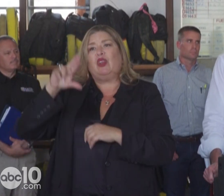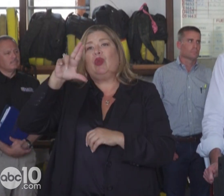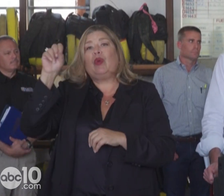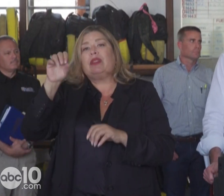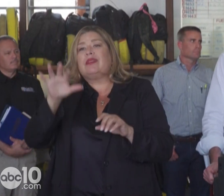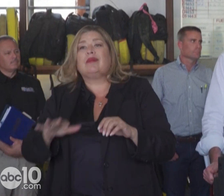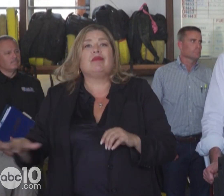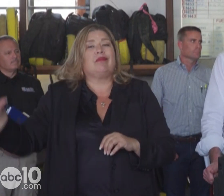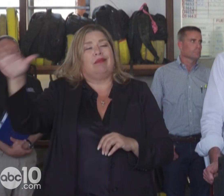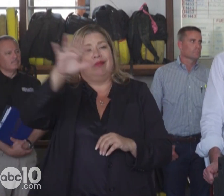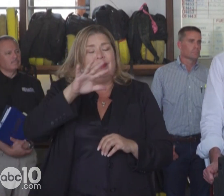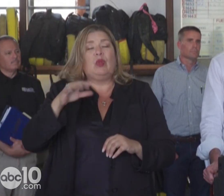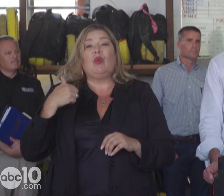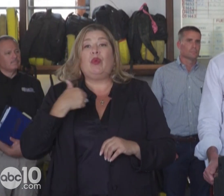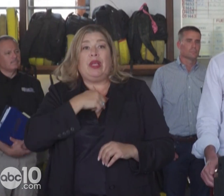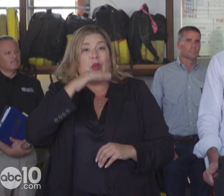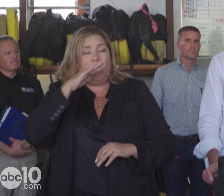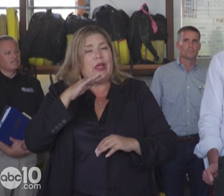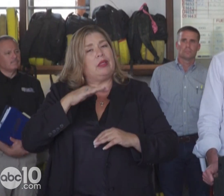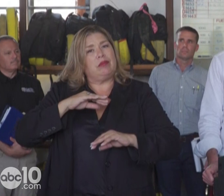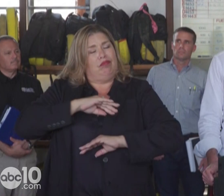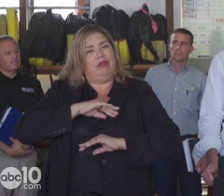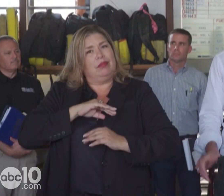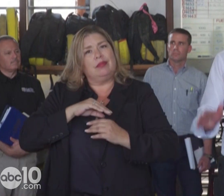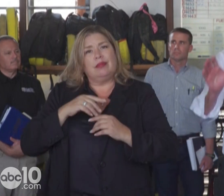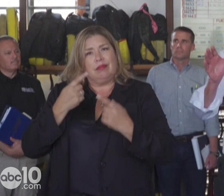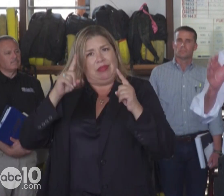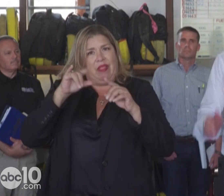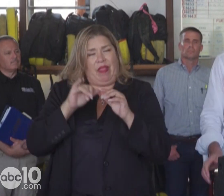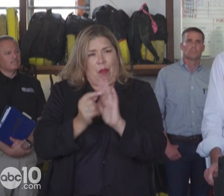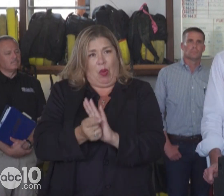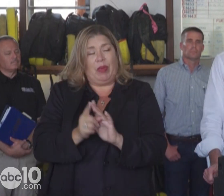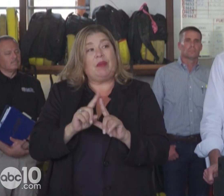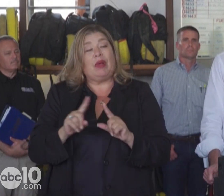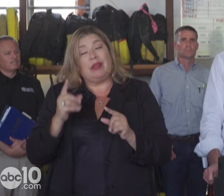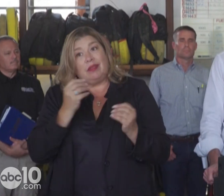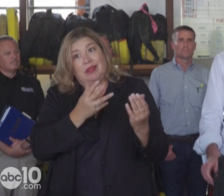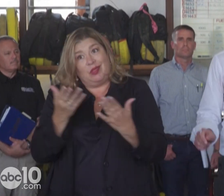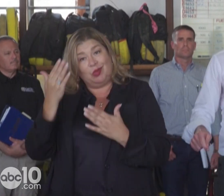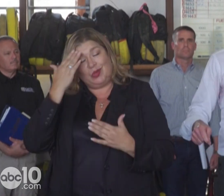United States of America. We'll meet that moment, but please